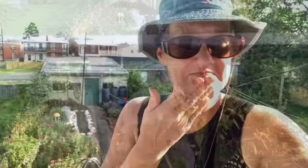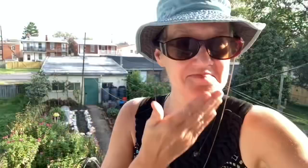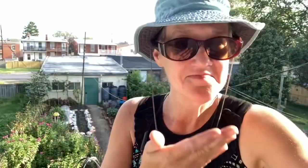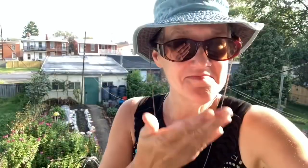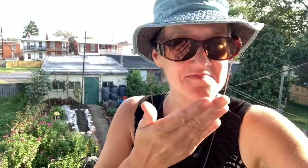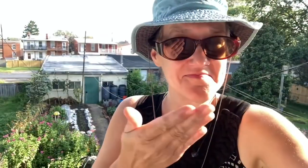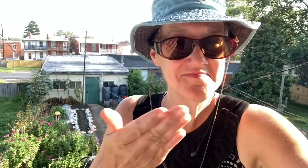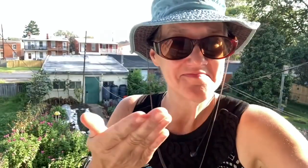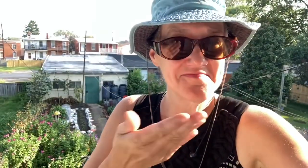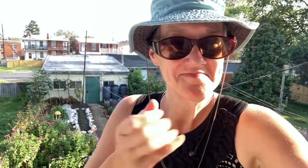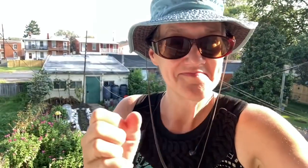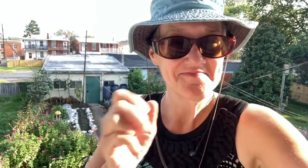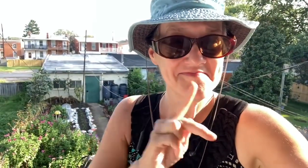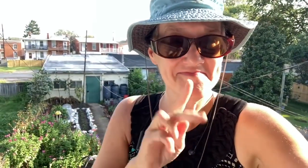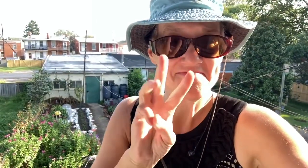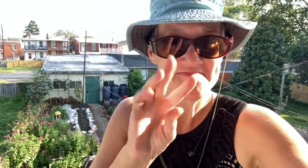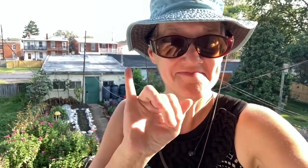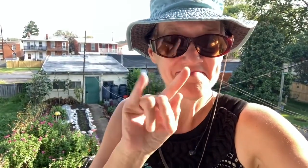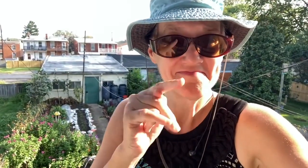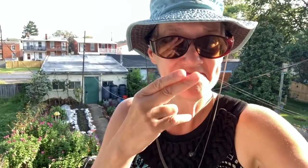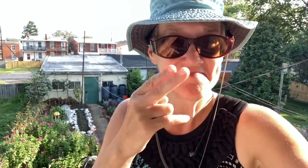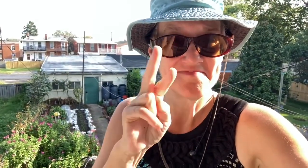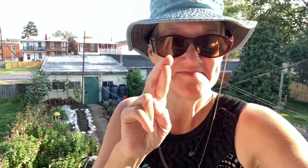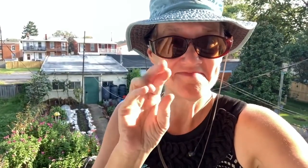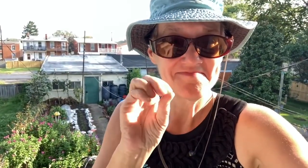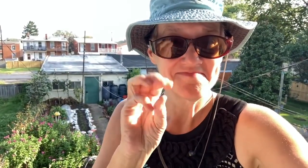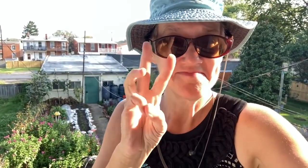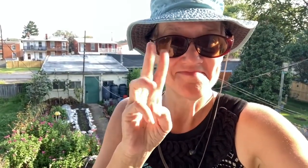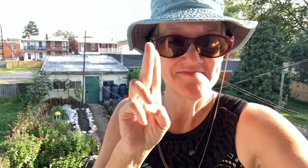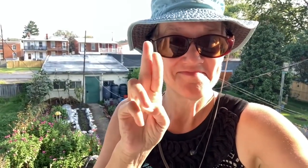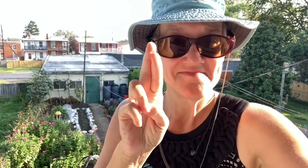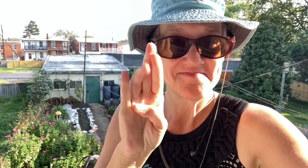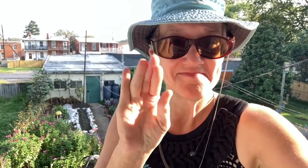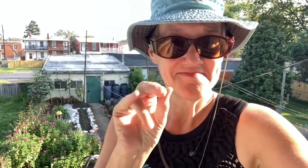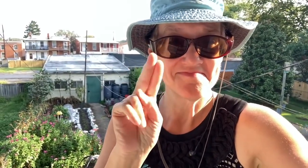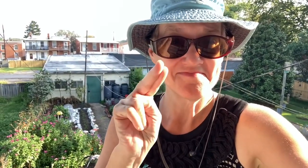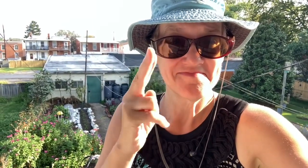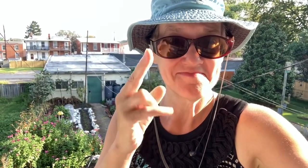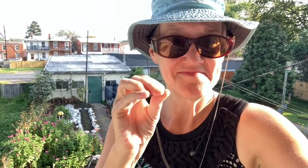Good morning and welcome back to Withrow Urban Homestead.